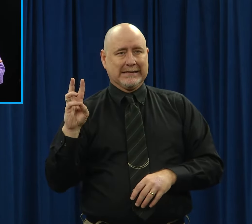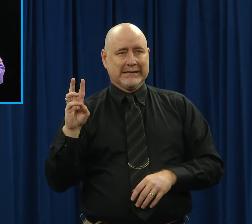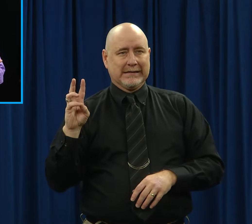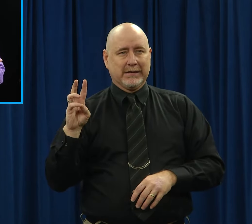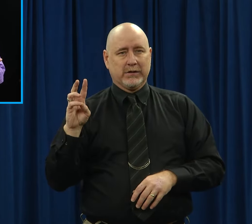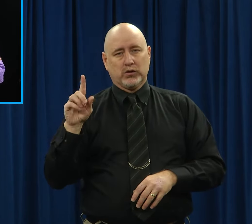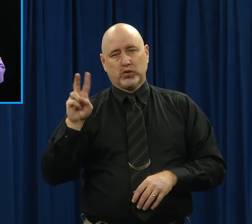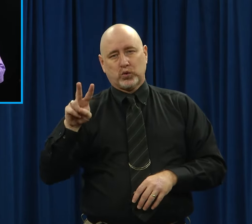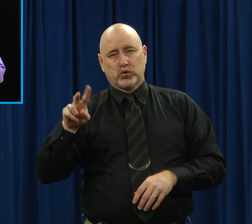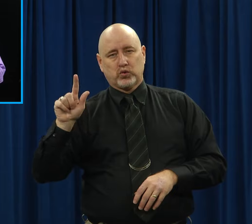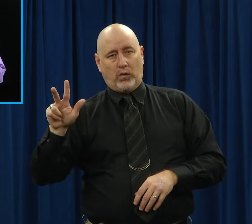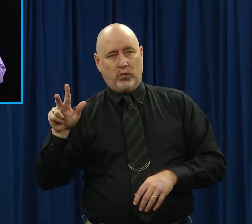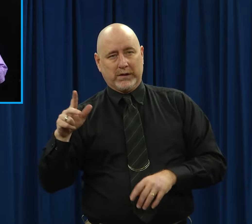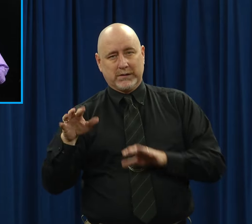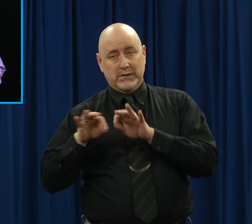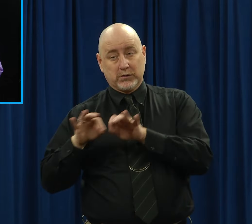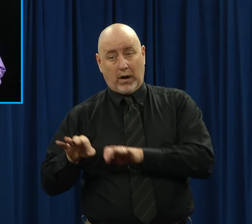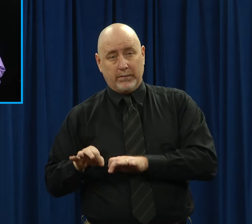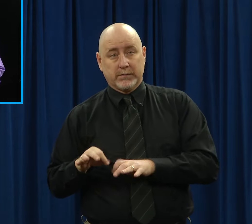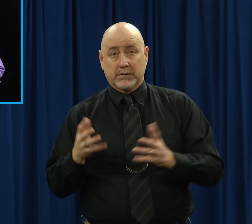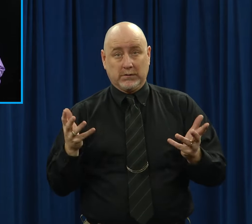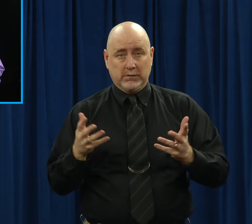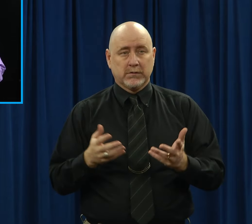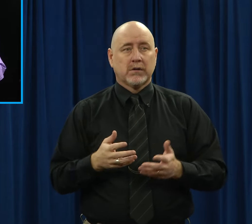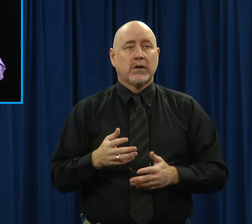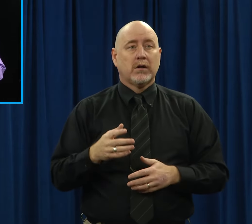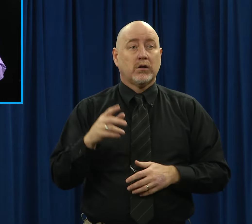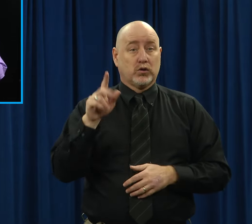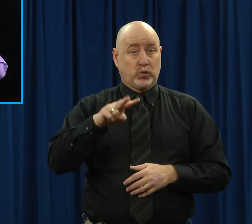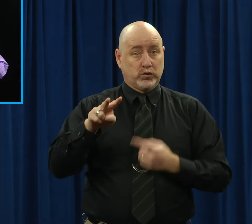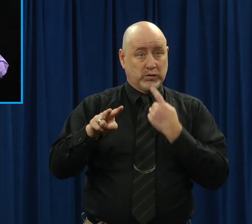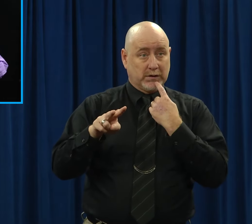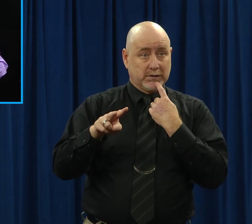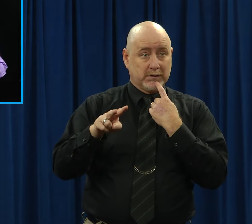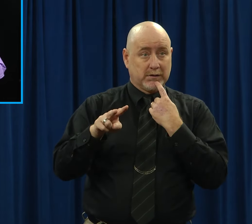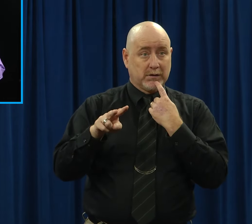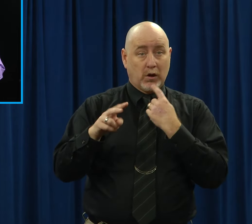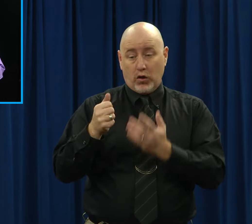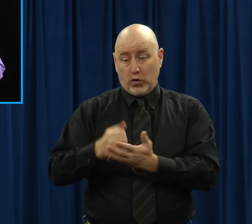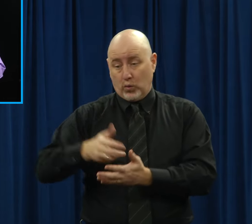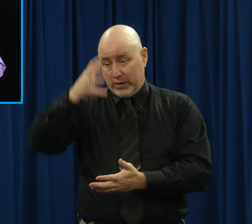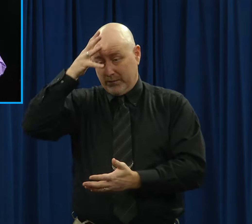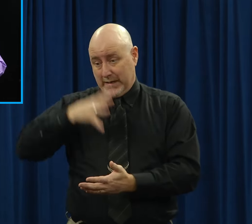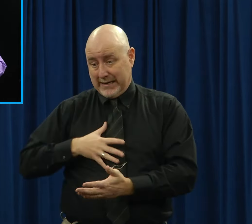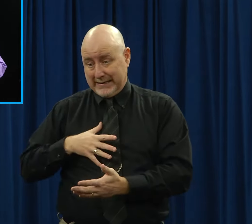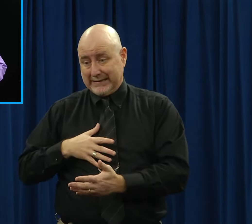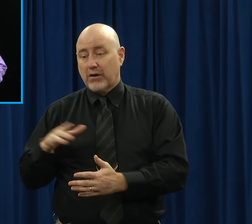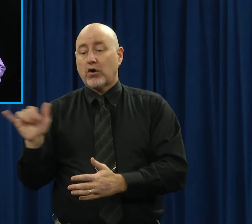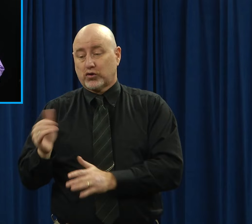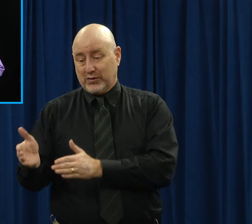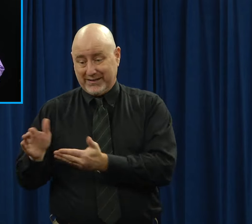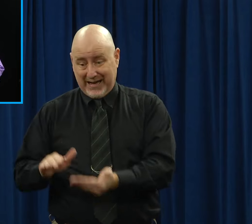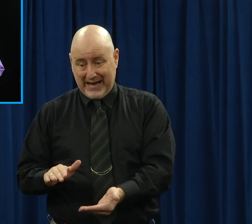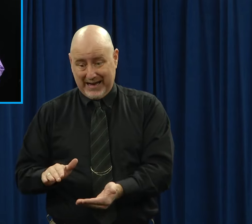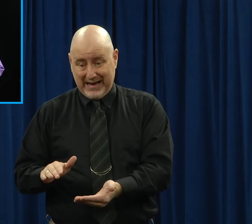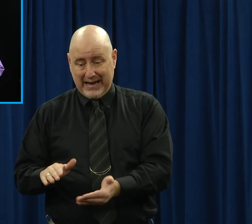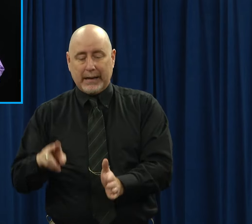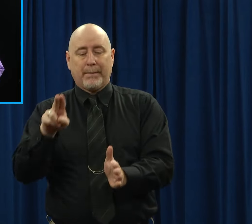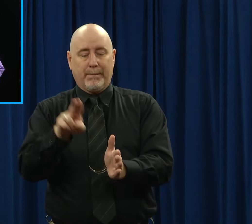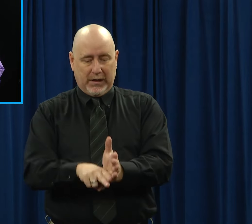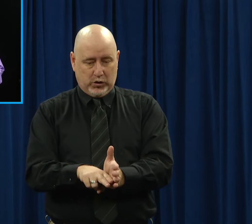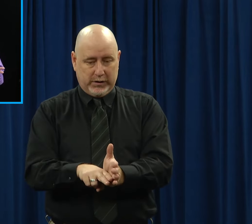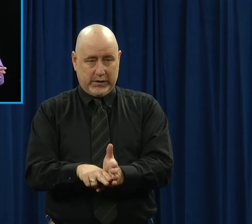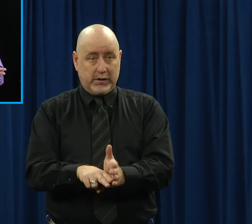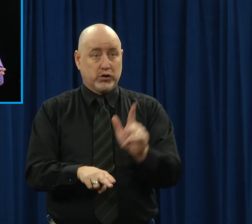in Luke 16, verses 22 and 23 this way. Verse 22 says, "The rich man also